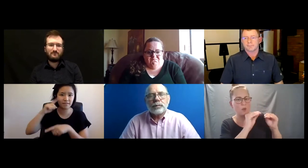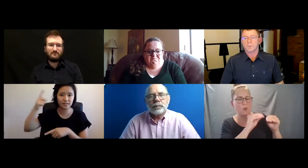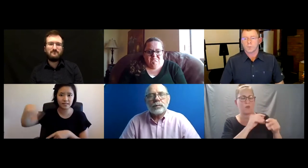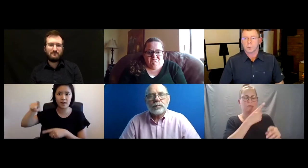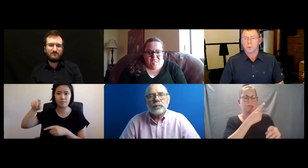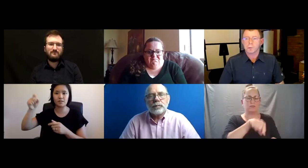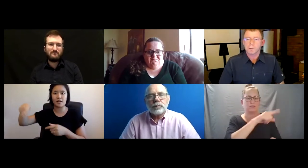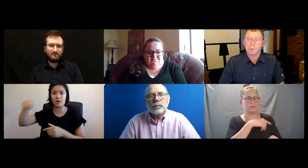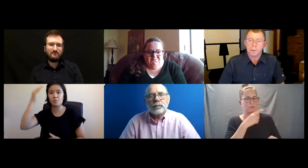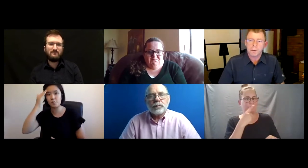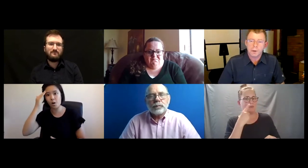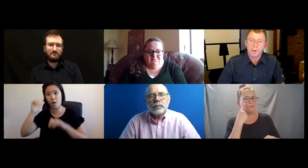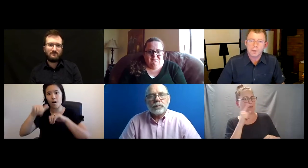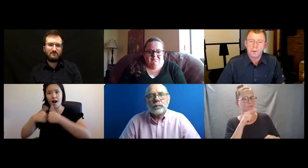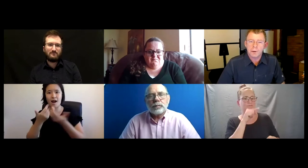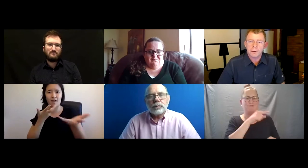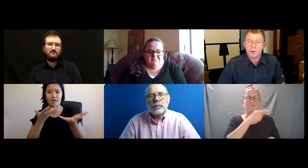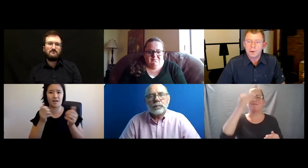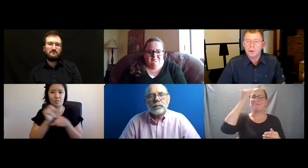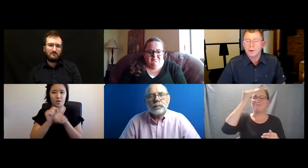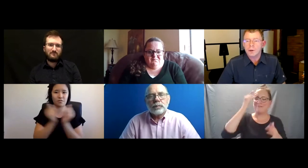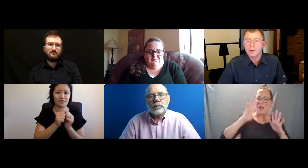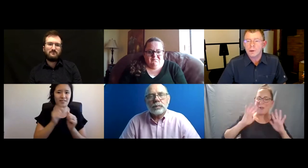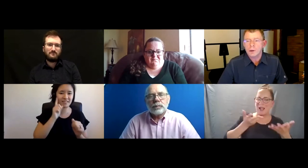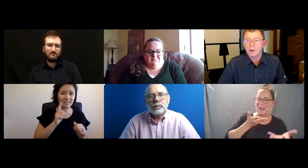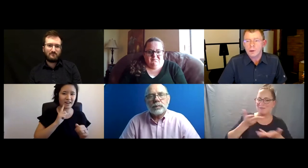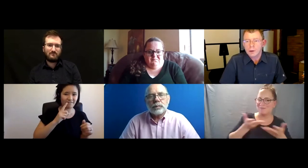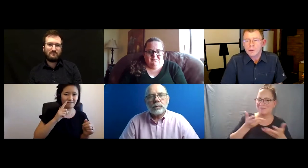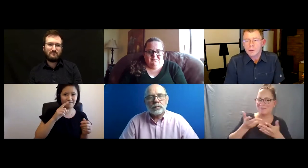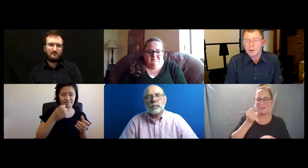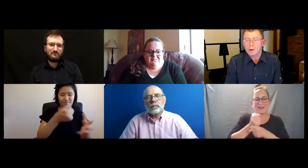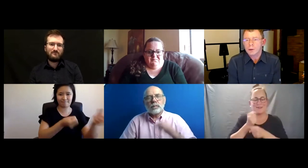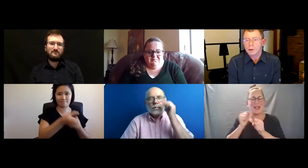training, professional training opportunities